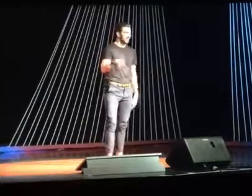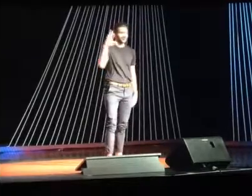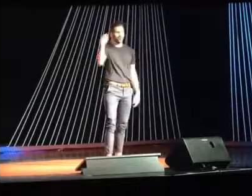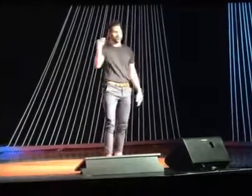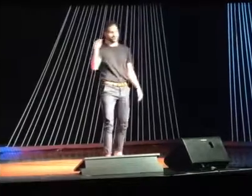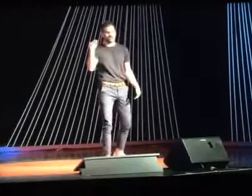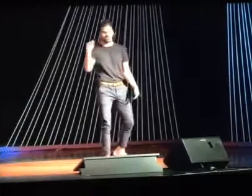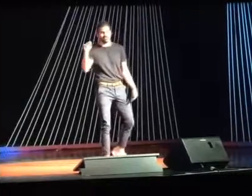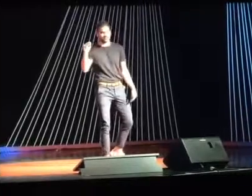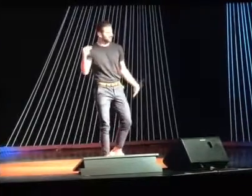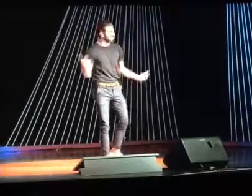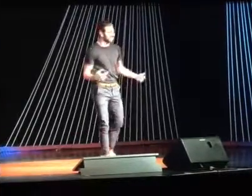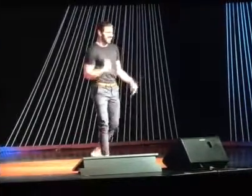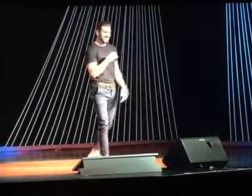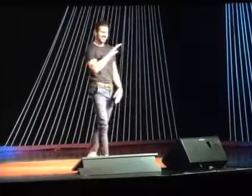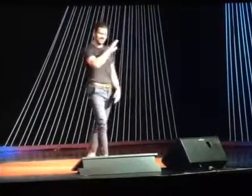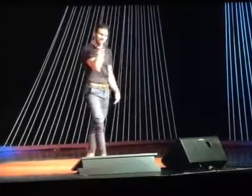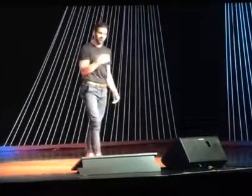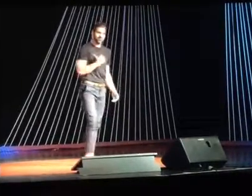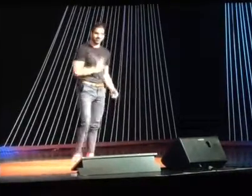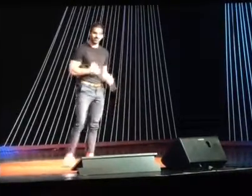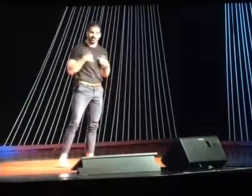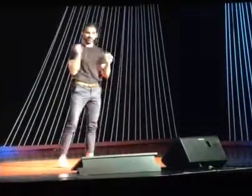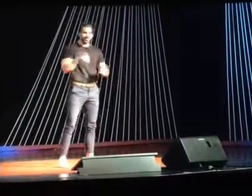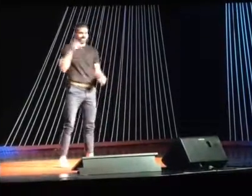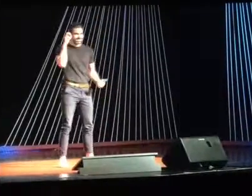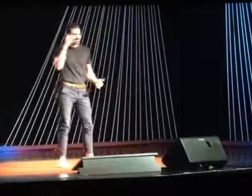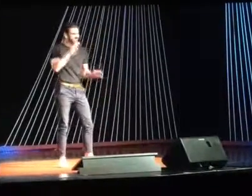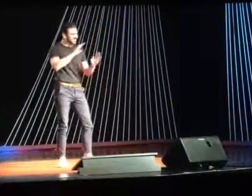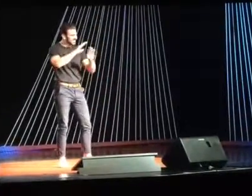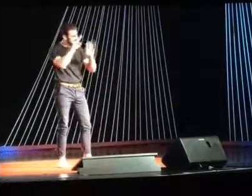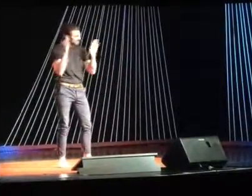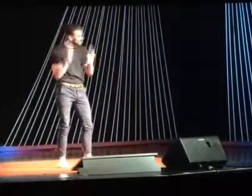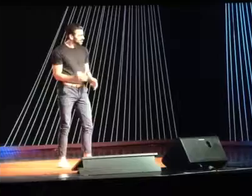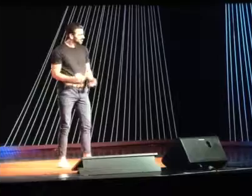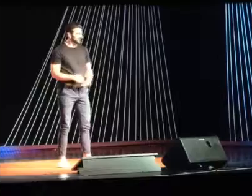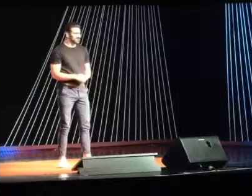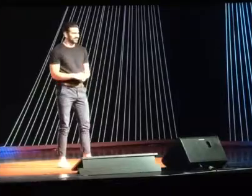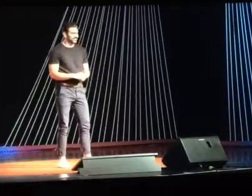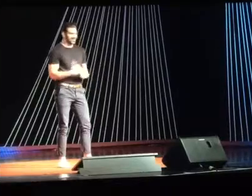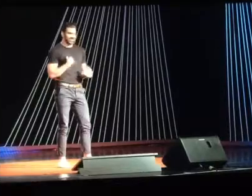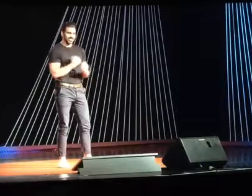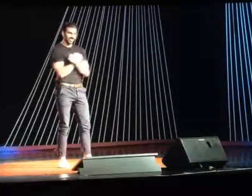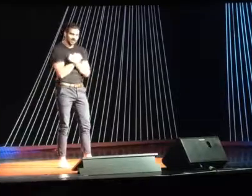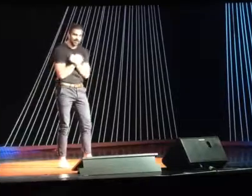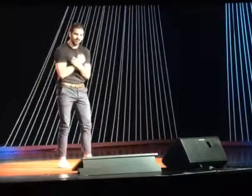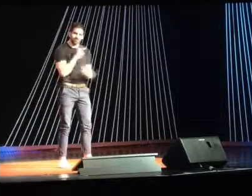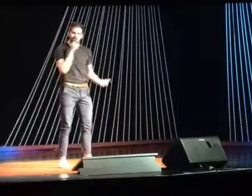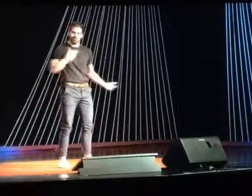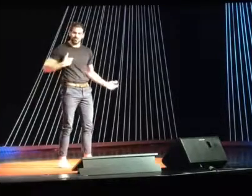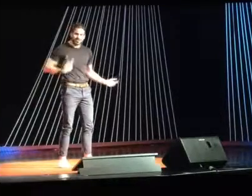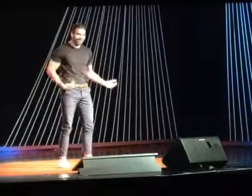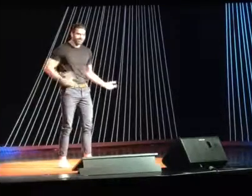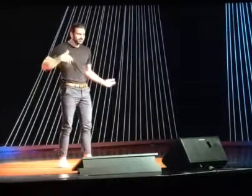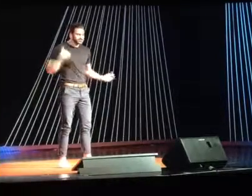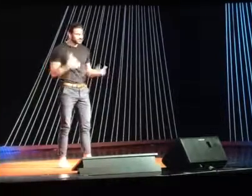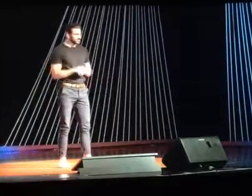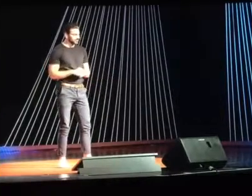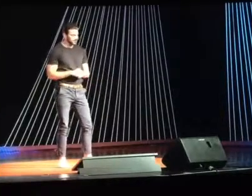my answer was obvious. No. I never wished I could hear. Never. I love who I am.